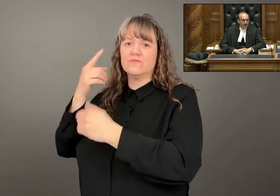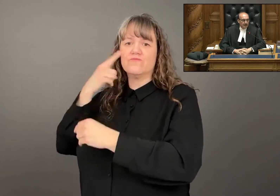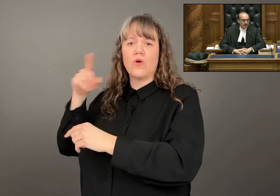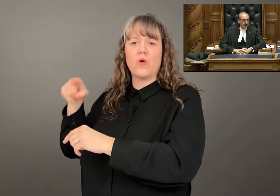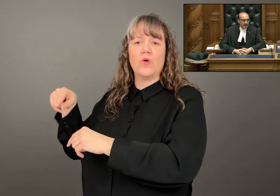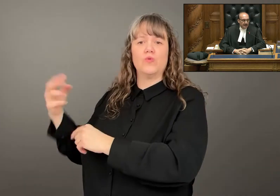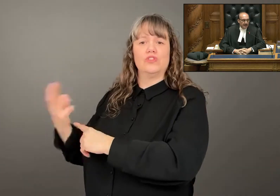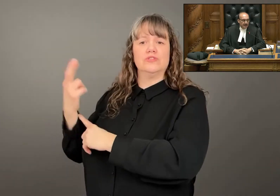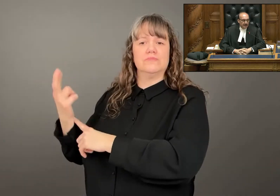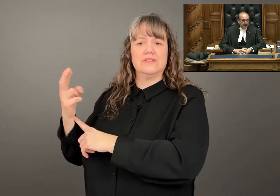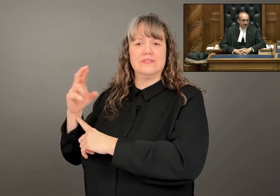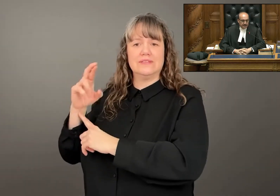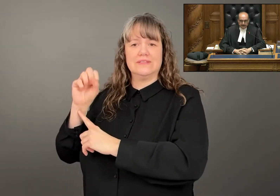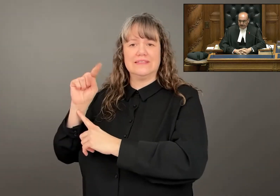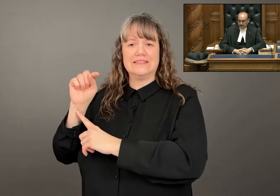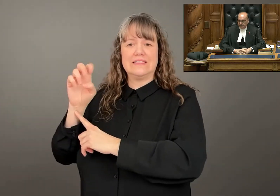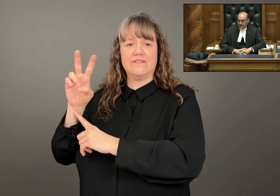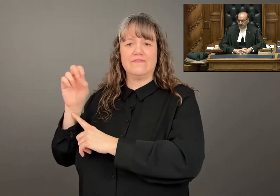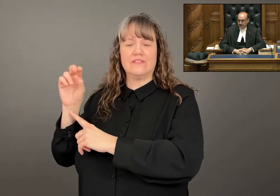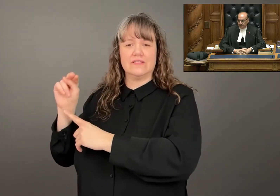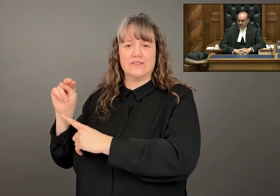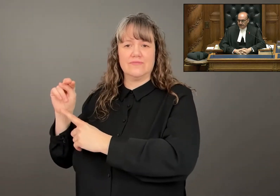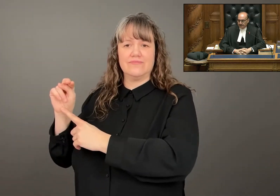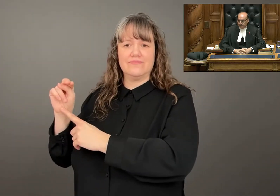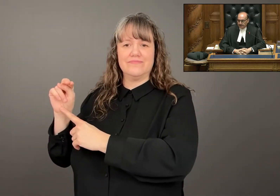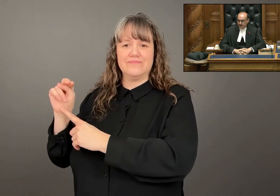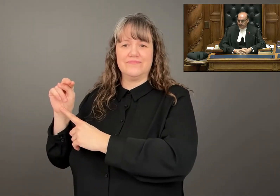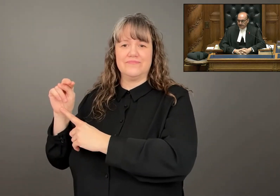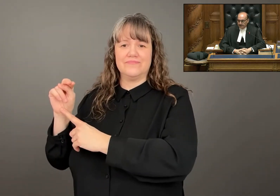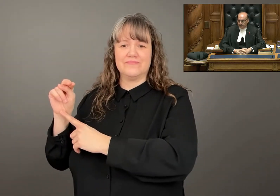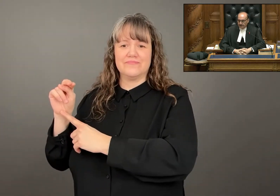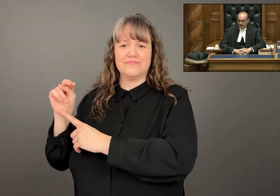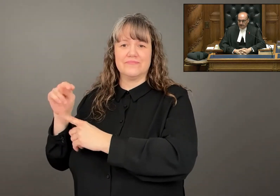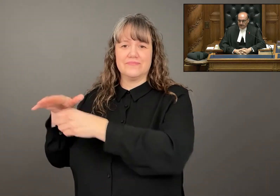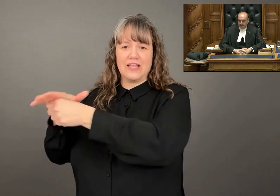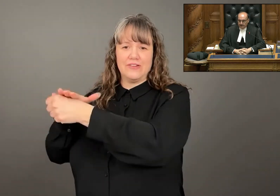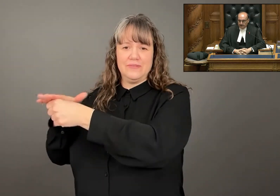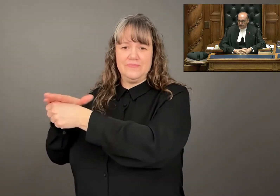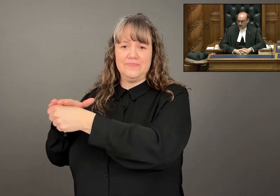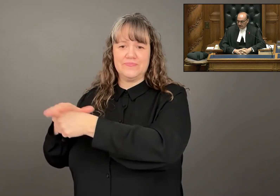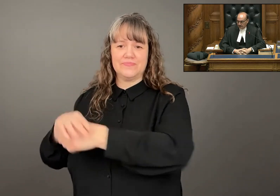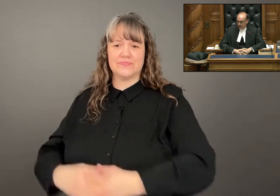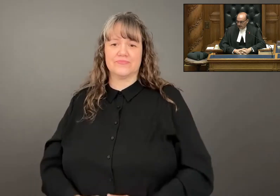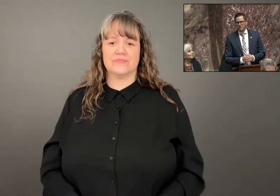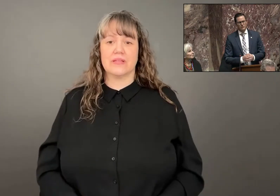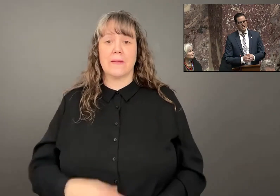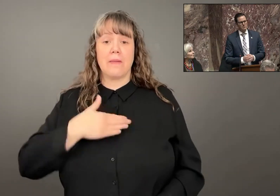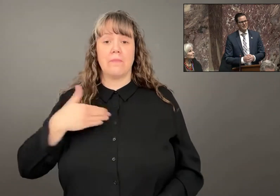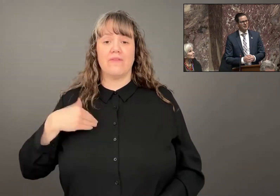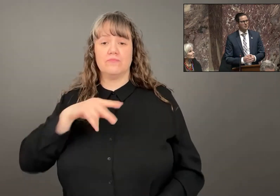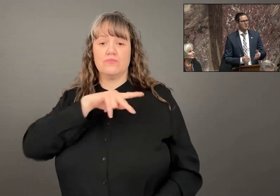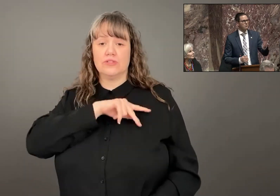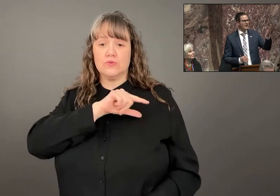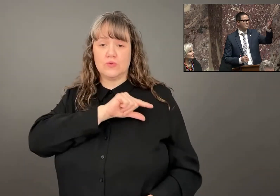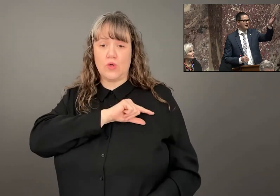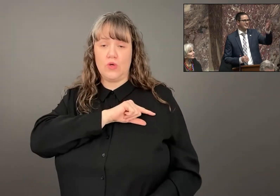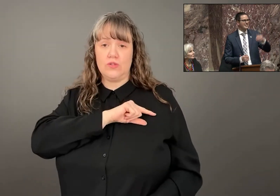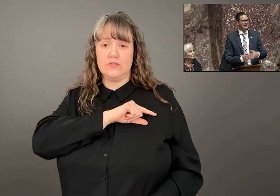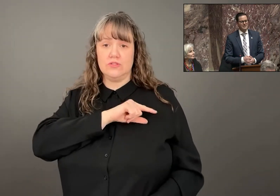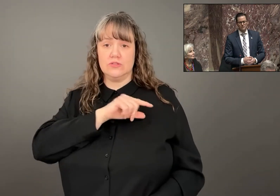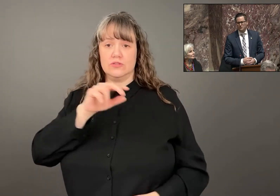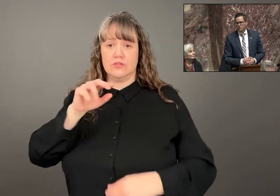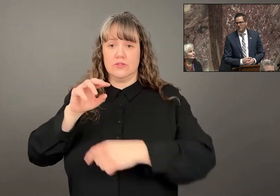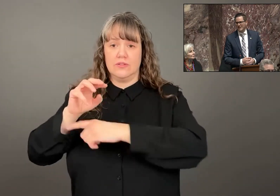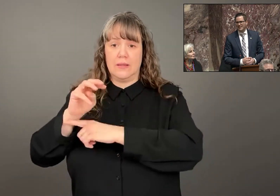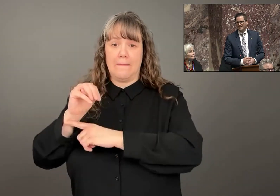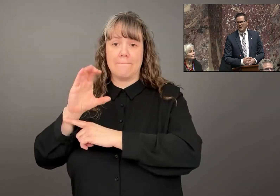Member for Prince George Mackenzie. Mr. Speaker, it's my pleasure to be able to introduce for the very first time in this House my wife, Elise